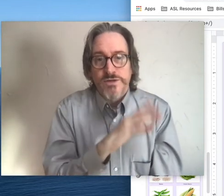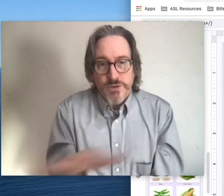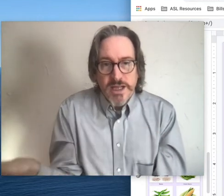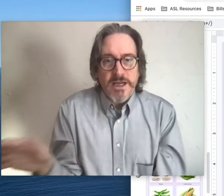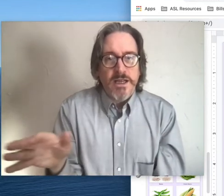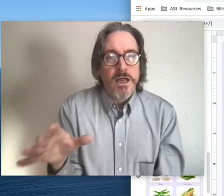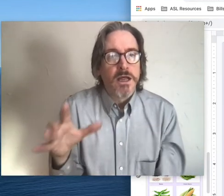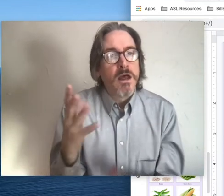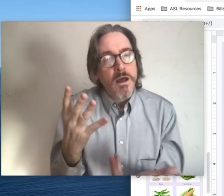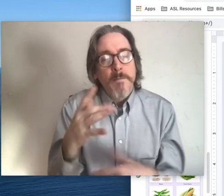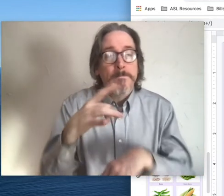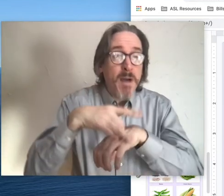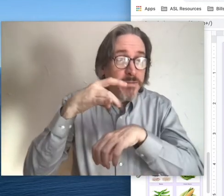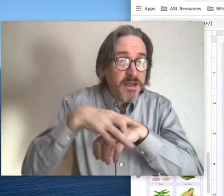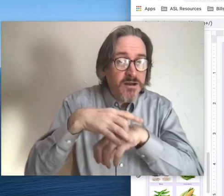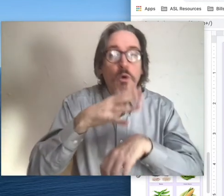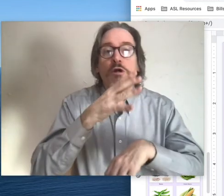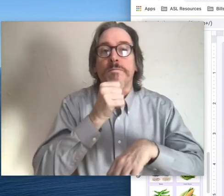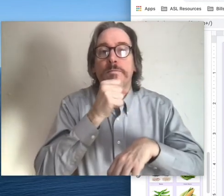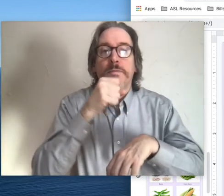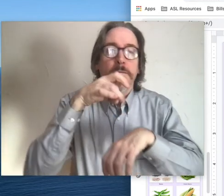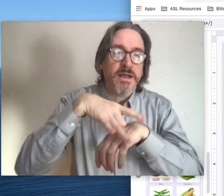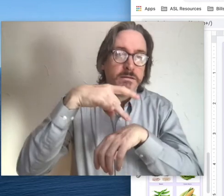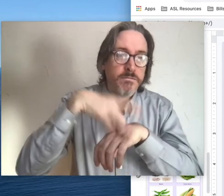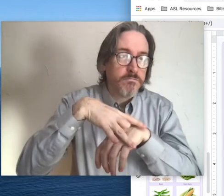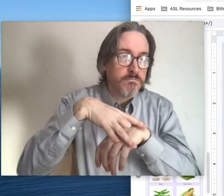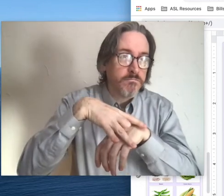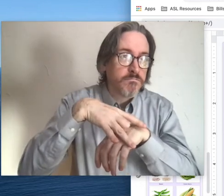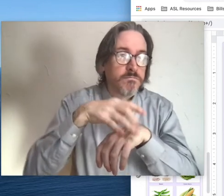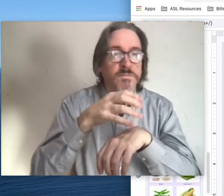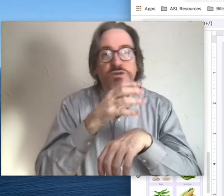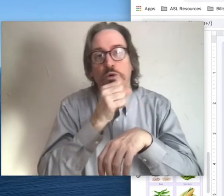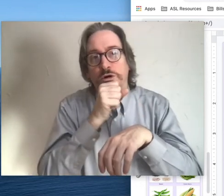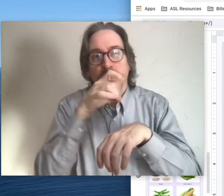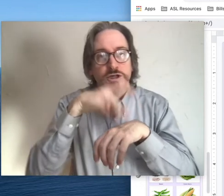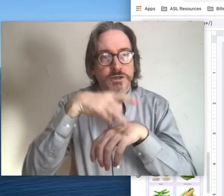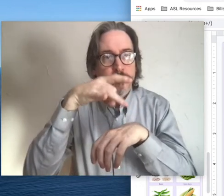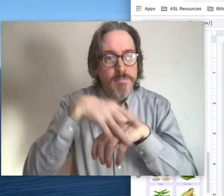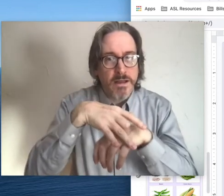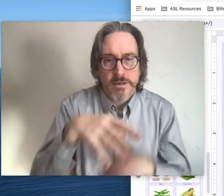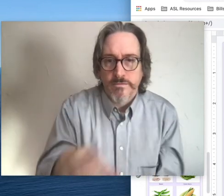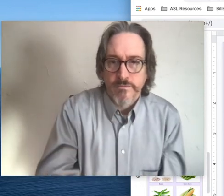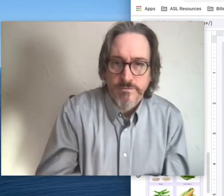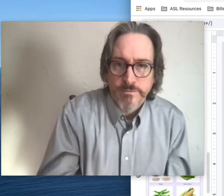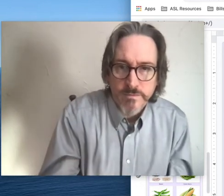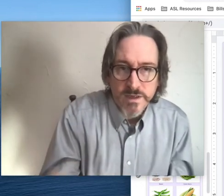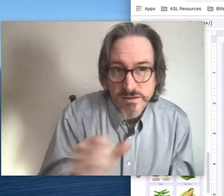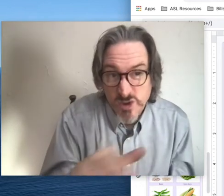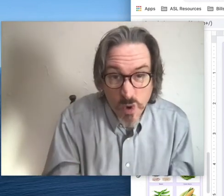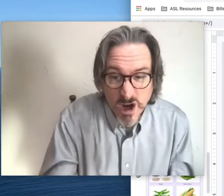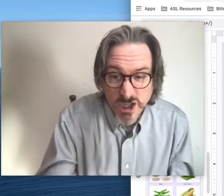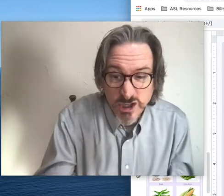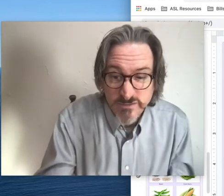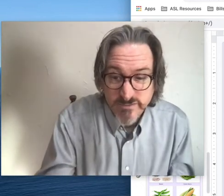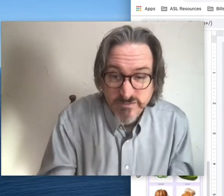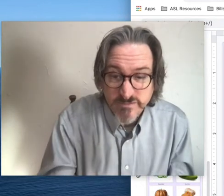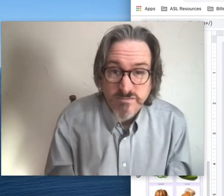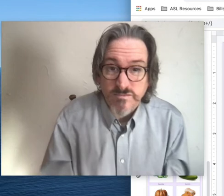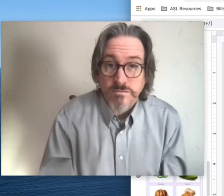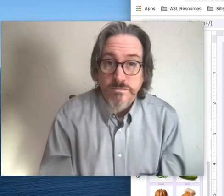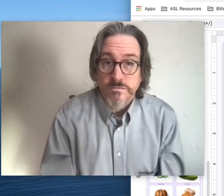Cucumber, zucchini, pumpkin or pumpkin. So orange, melon, squash.